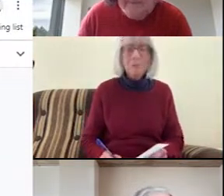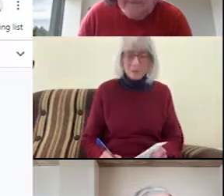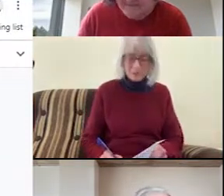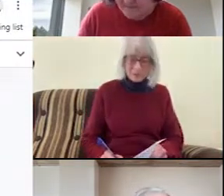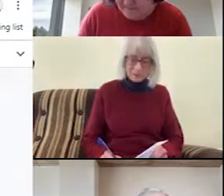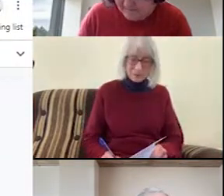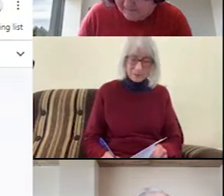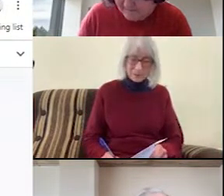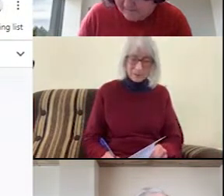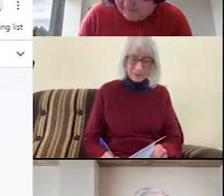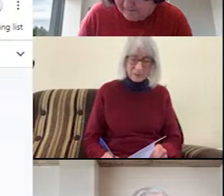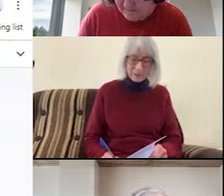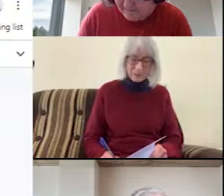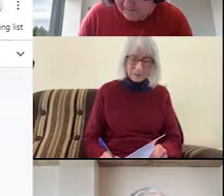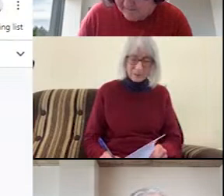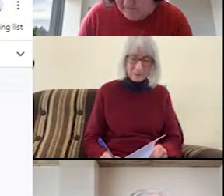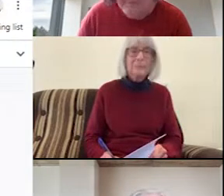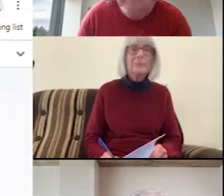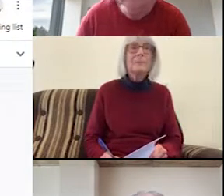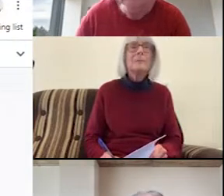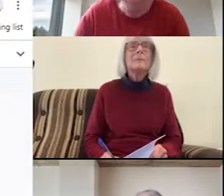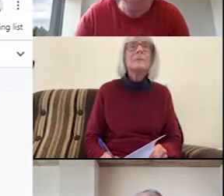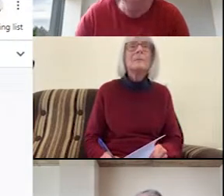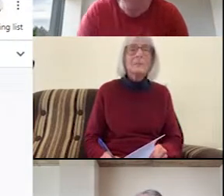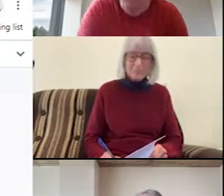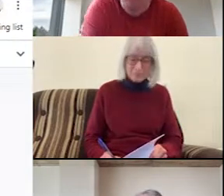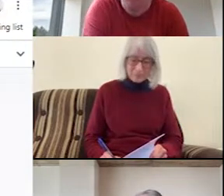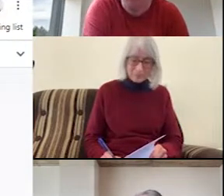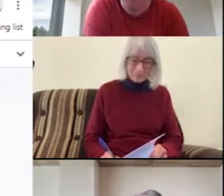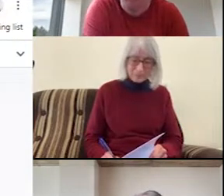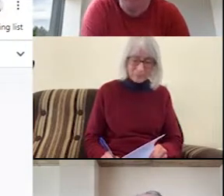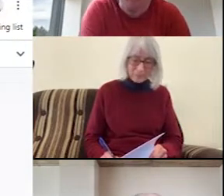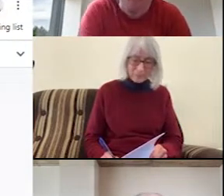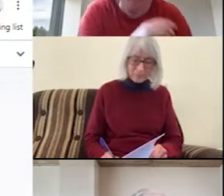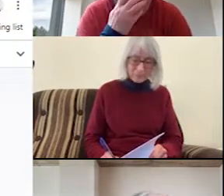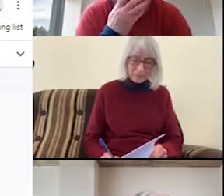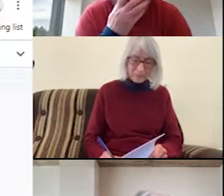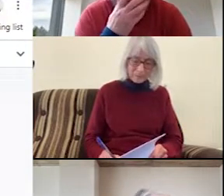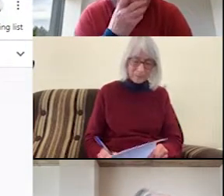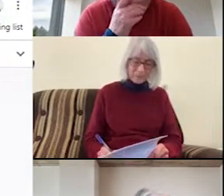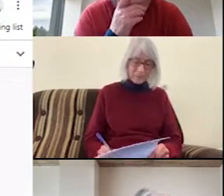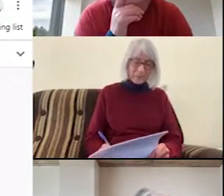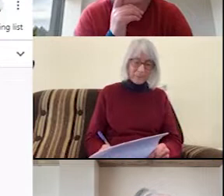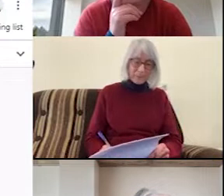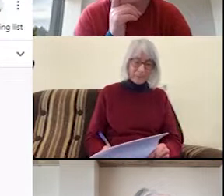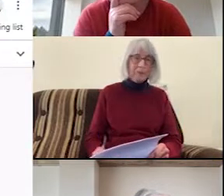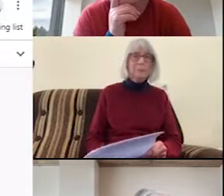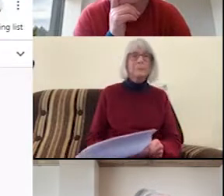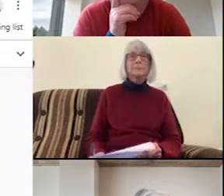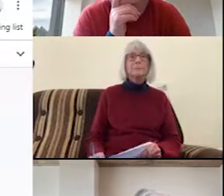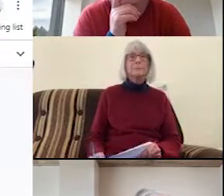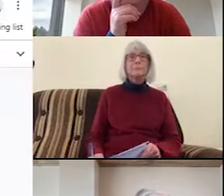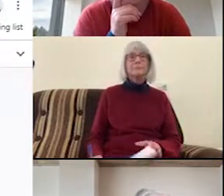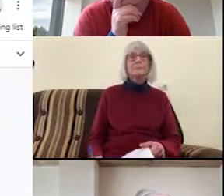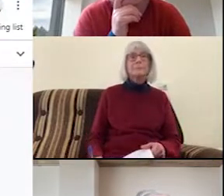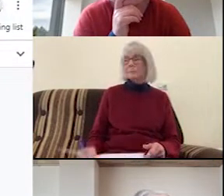jot that down on a piece of paper so you can type it in later when we're using our breakout rooms, you'll mainly just need one